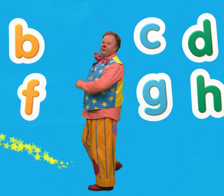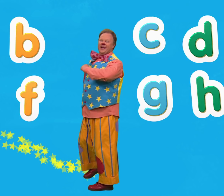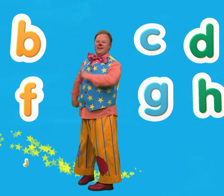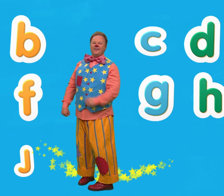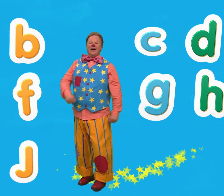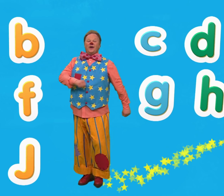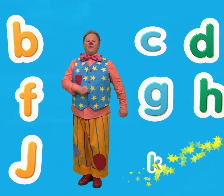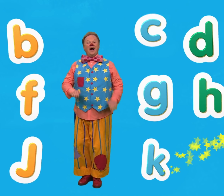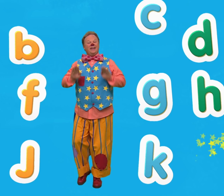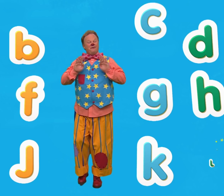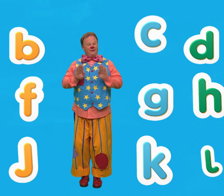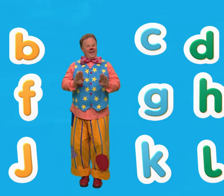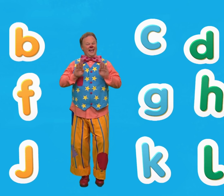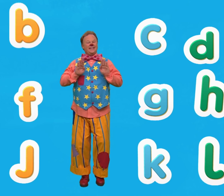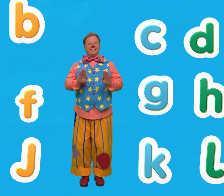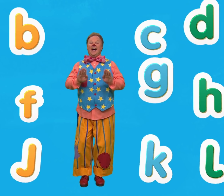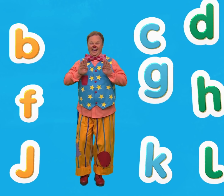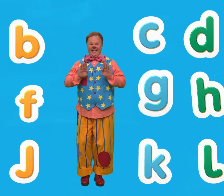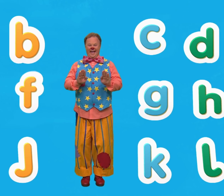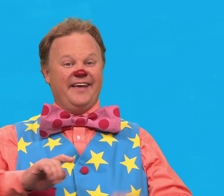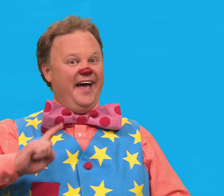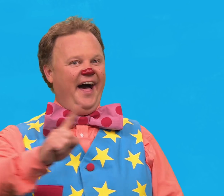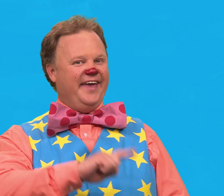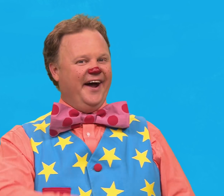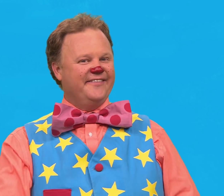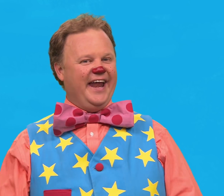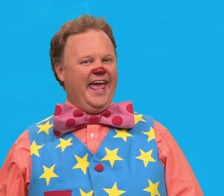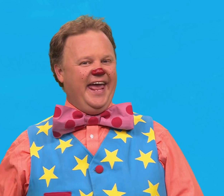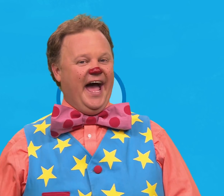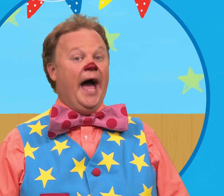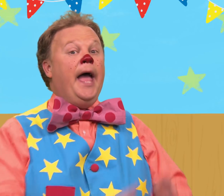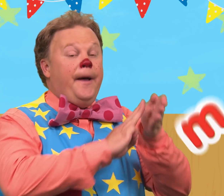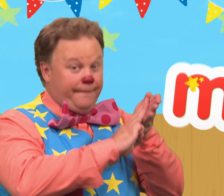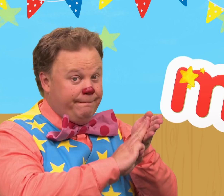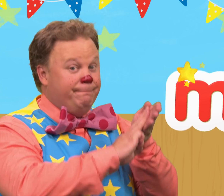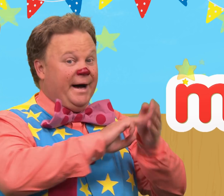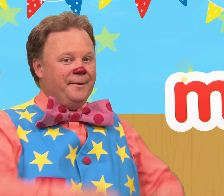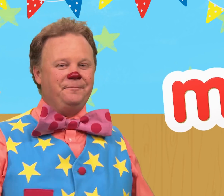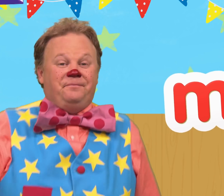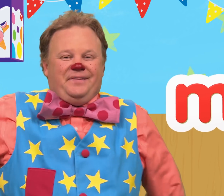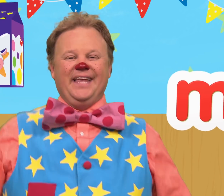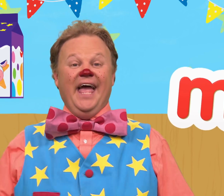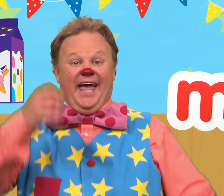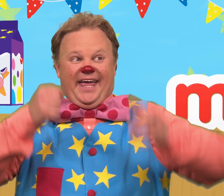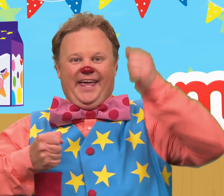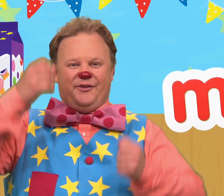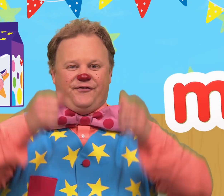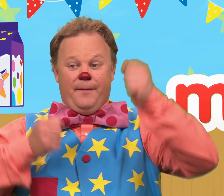We're not quite finished yet. Are you ready? M is for